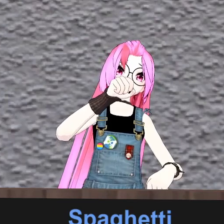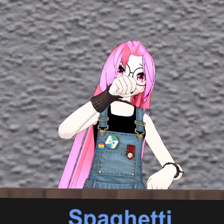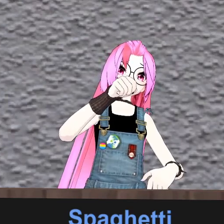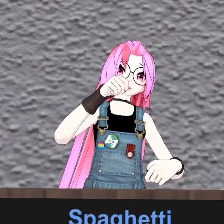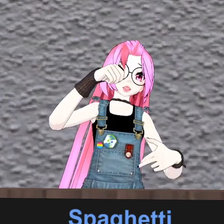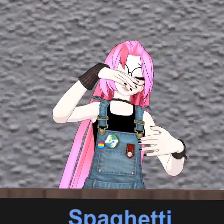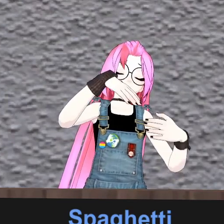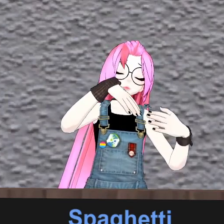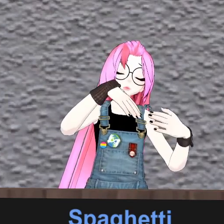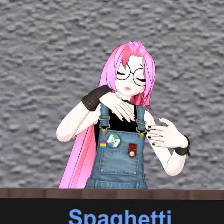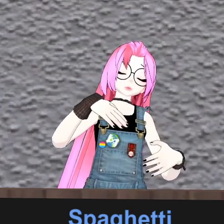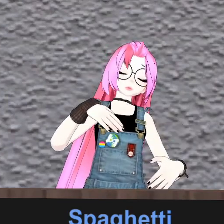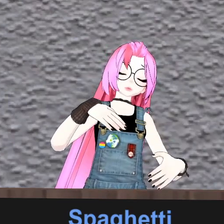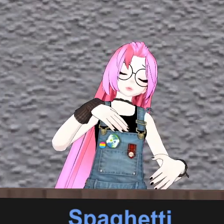Yeah, it's